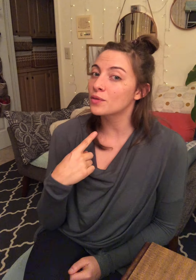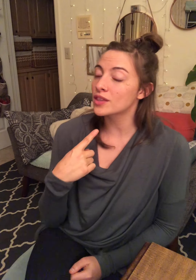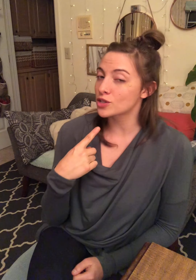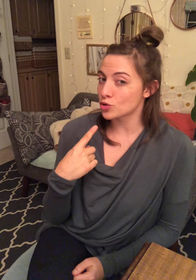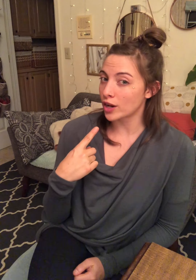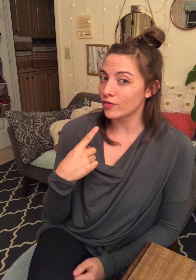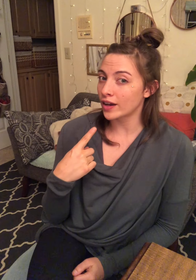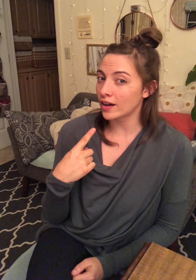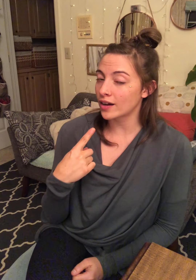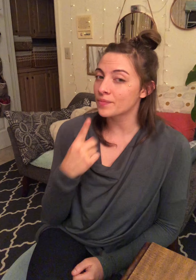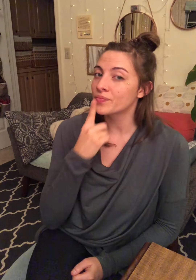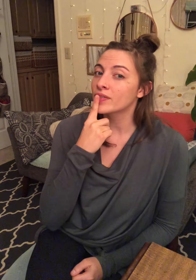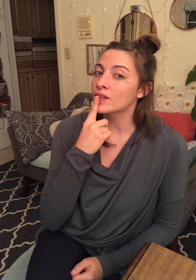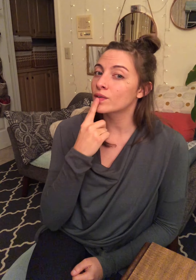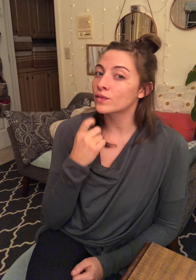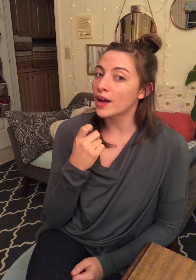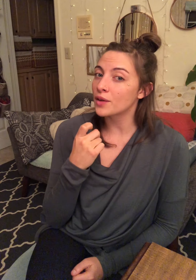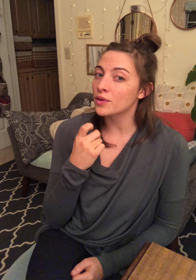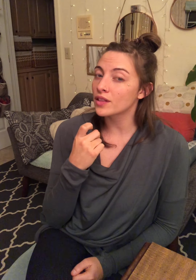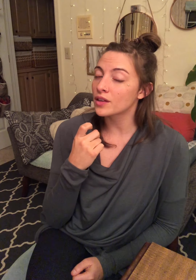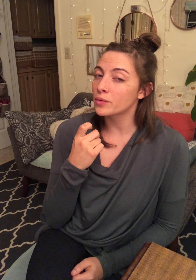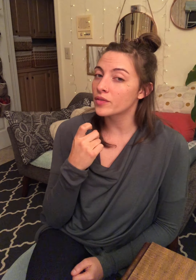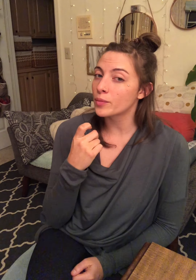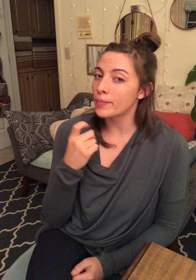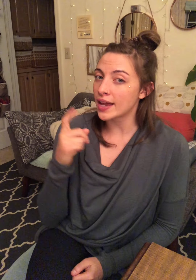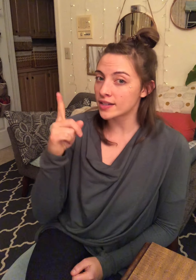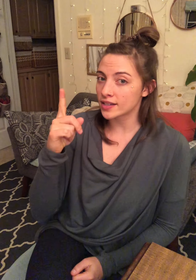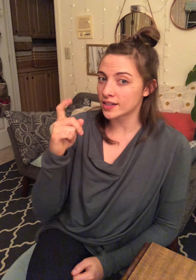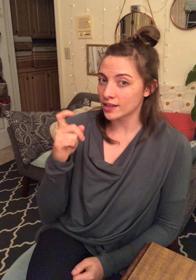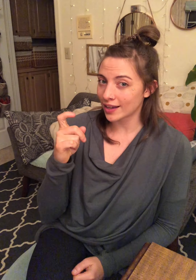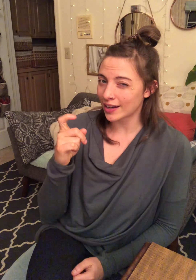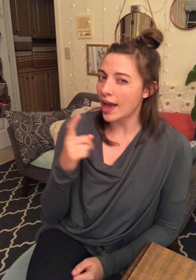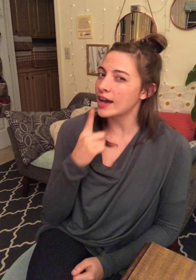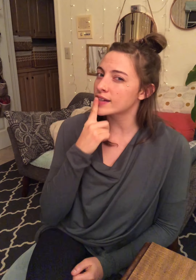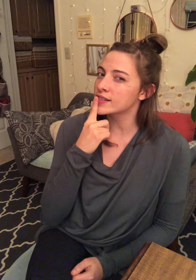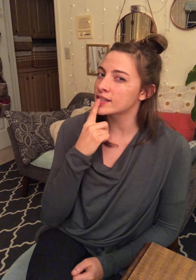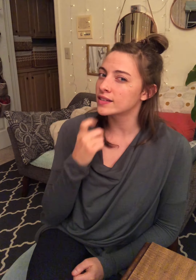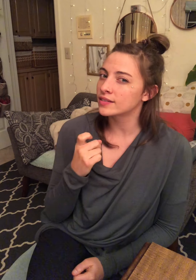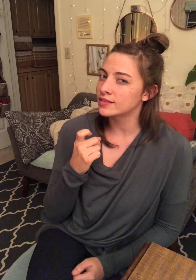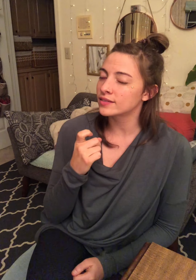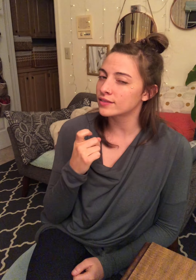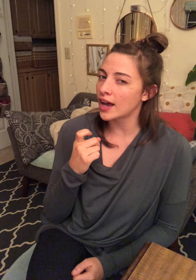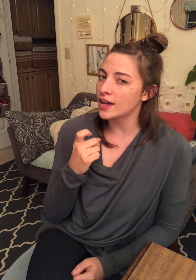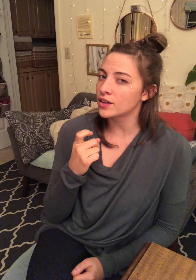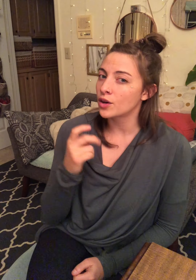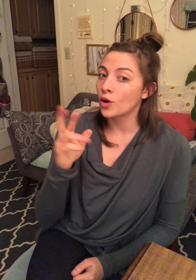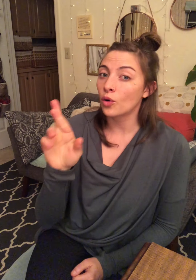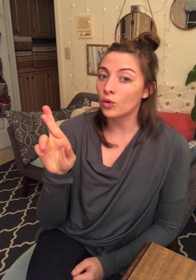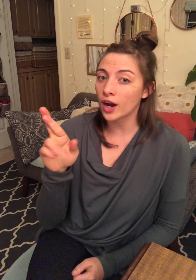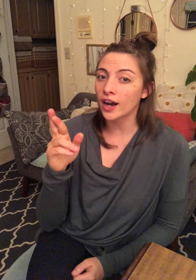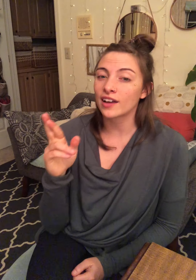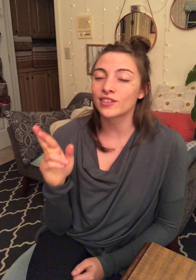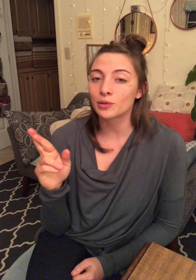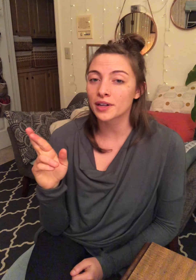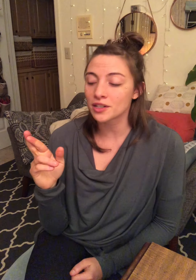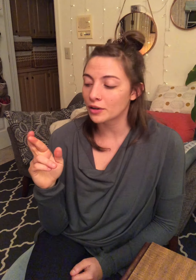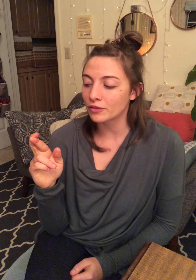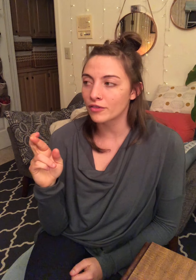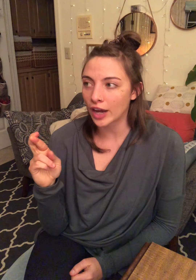a straight finger, red with a little bit of a bent into like an X, red, or if you want to do it